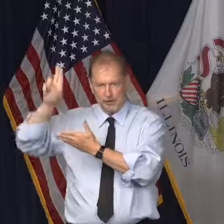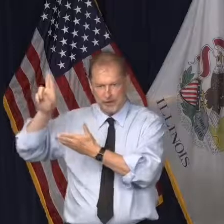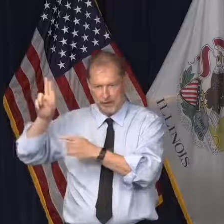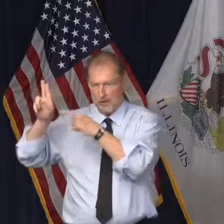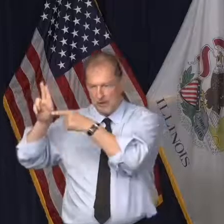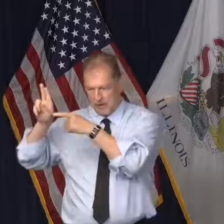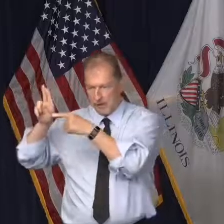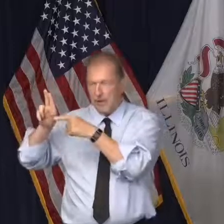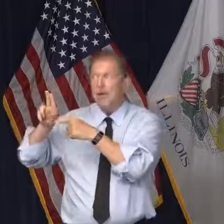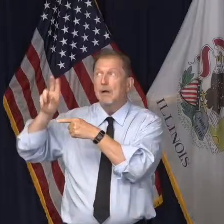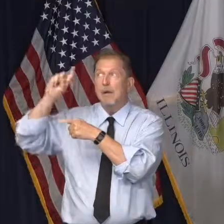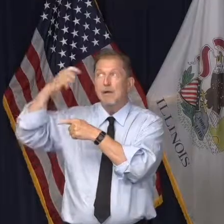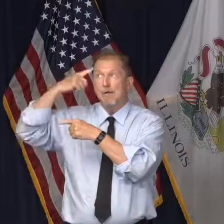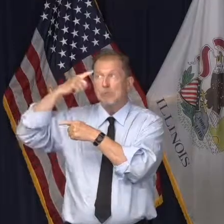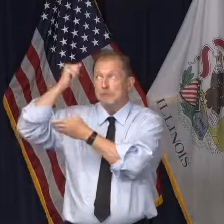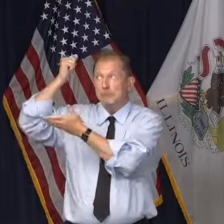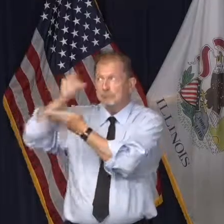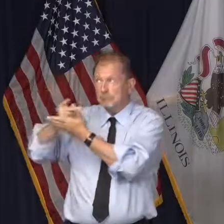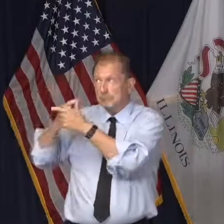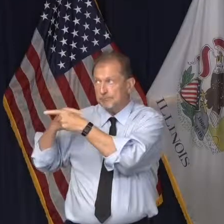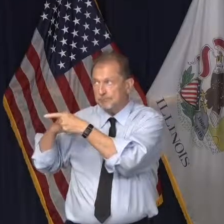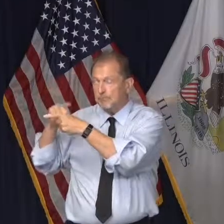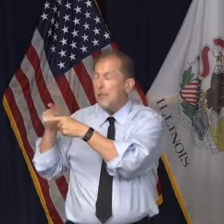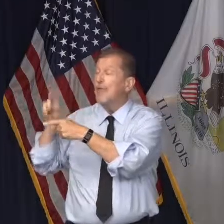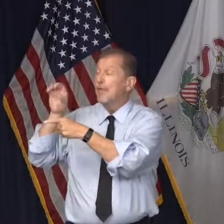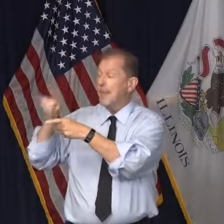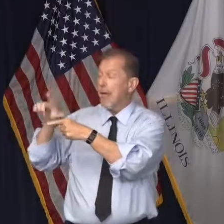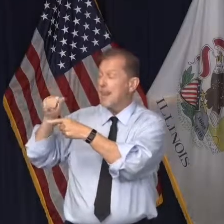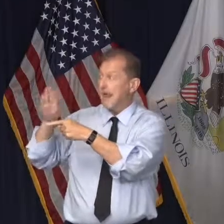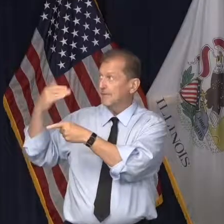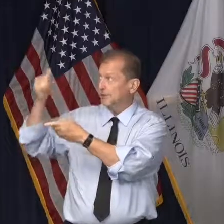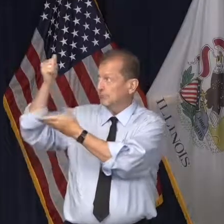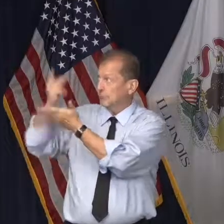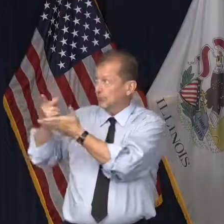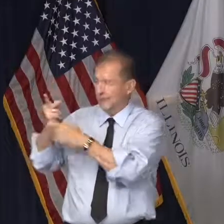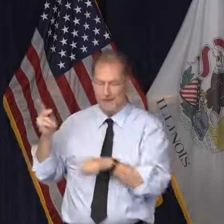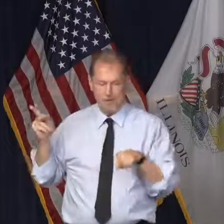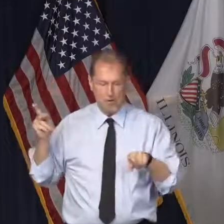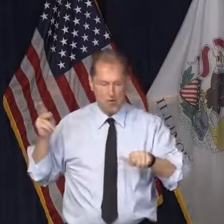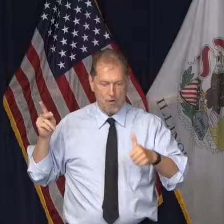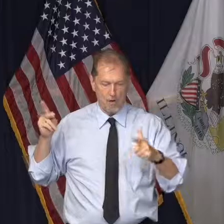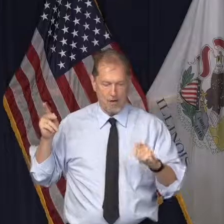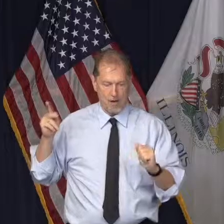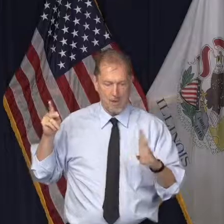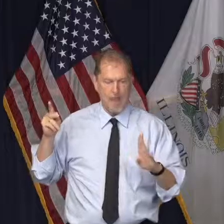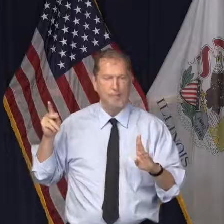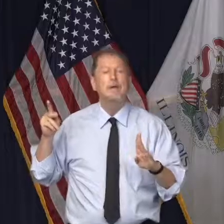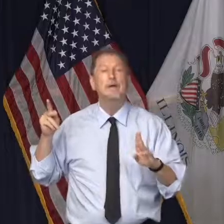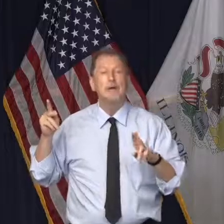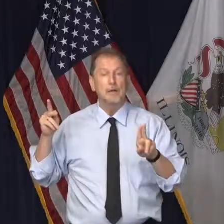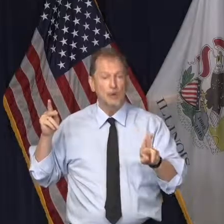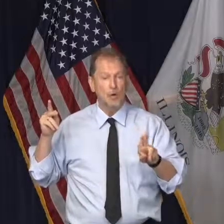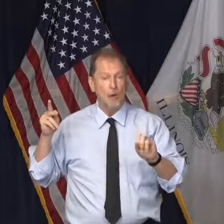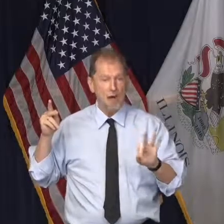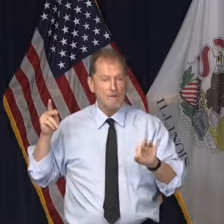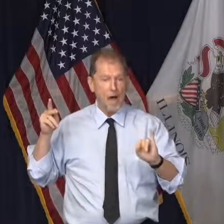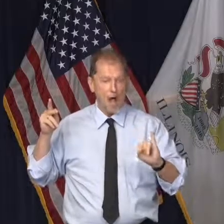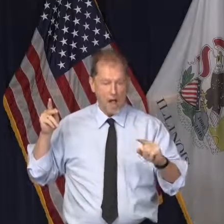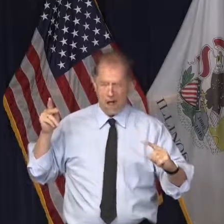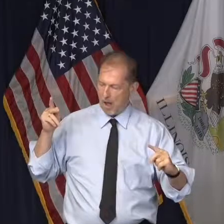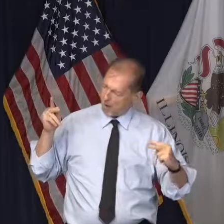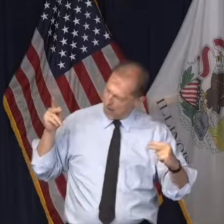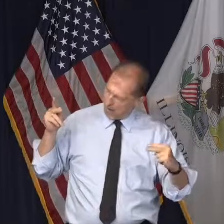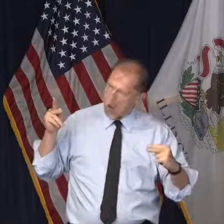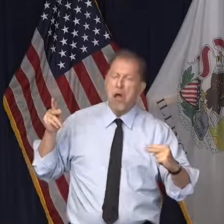but FDA allows bridging between one lab and another, and that's essentially what happened between the Yale lab and the U of I lab. The U of